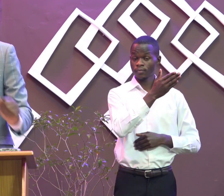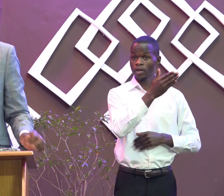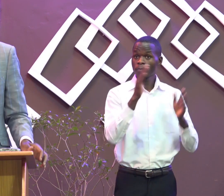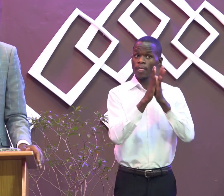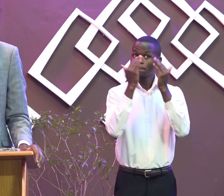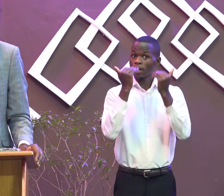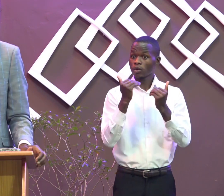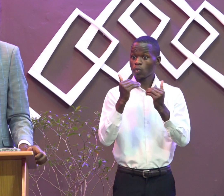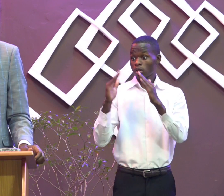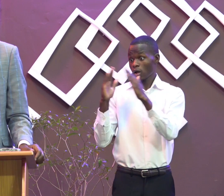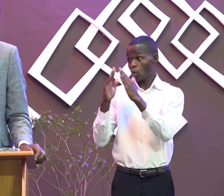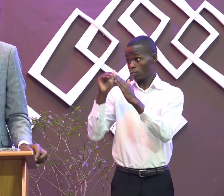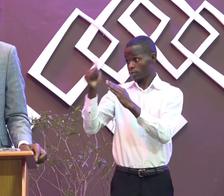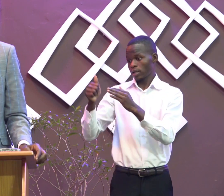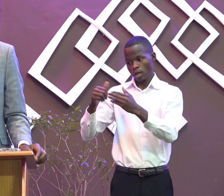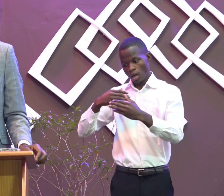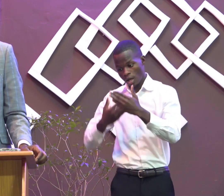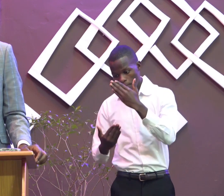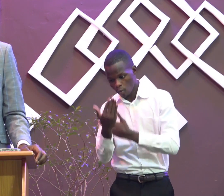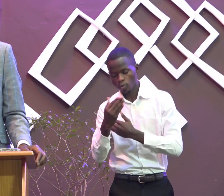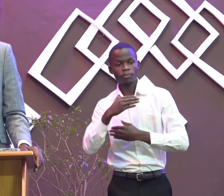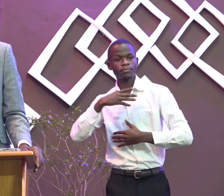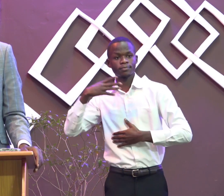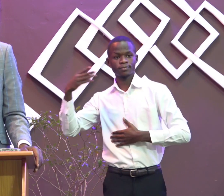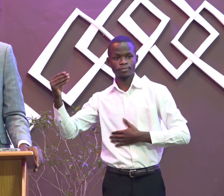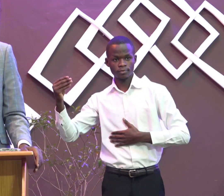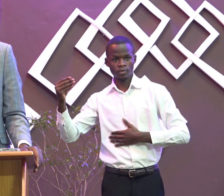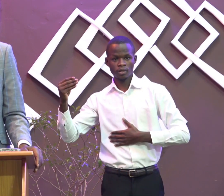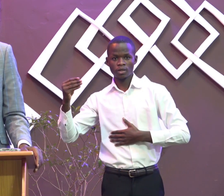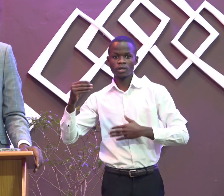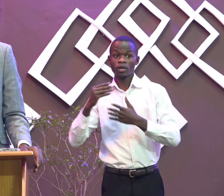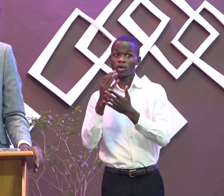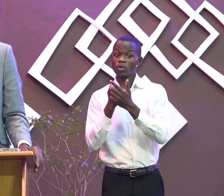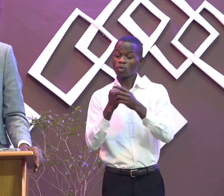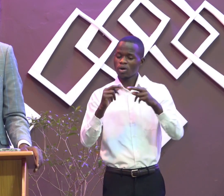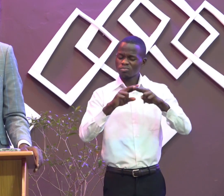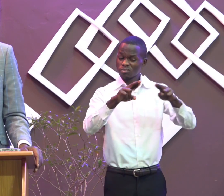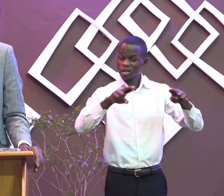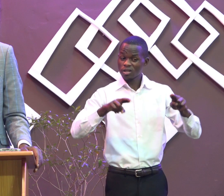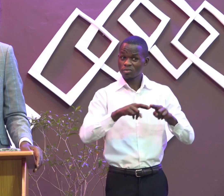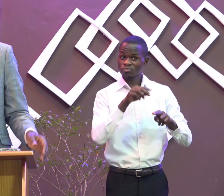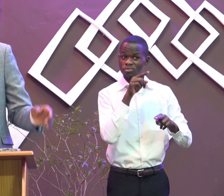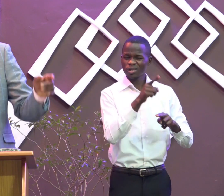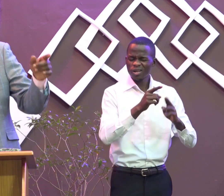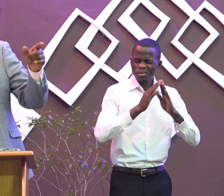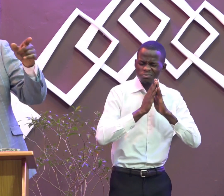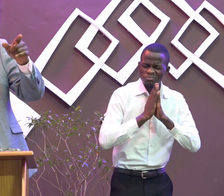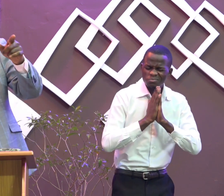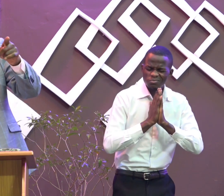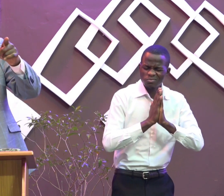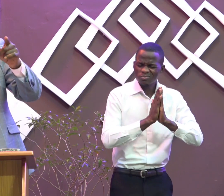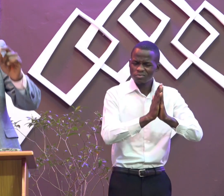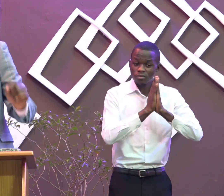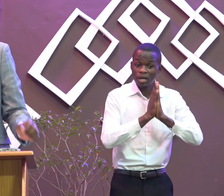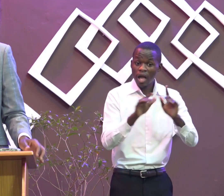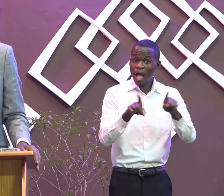Ngeri yasuladayo kumacha. He would go to his place of residence in the morning. Yatokoteranga mu kasenge nga bwe batomanyi kusaba era abamu nga badda